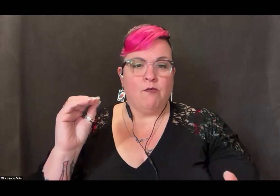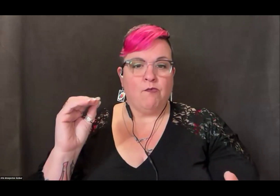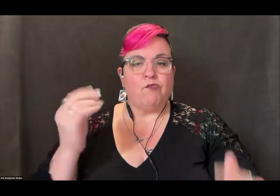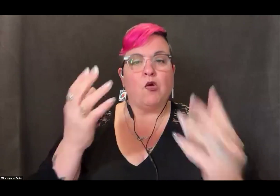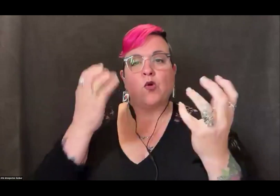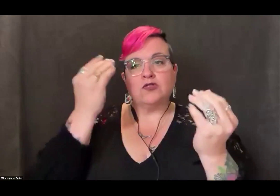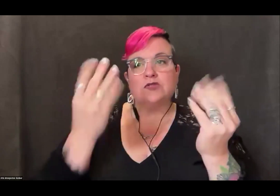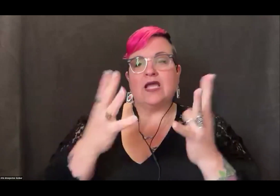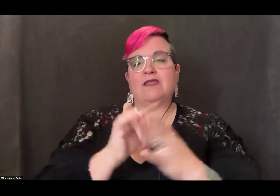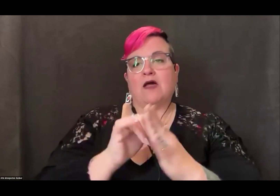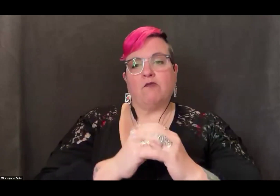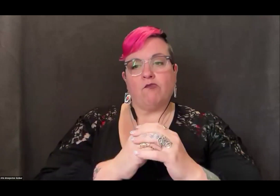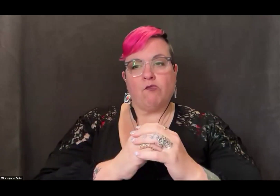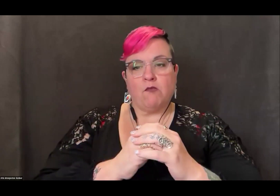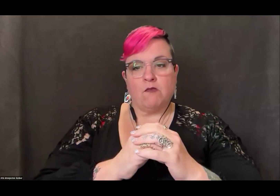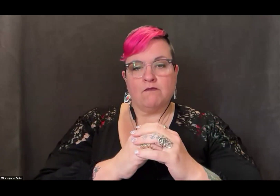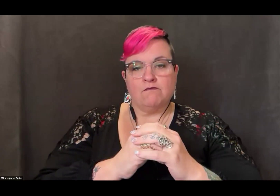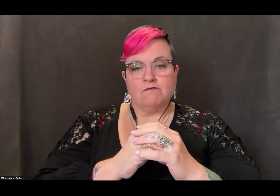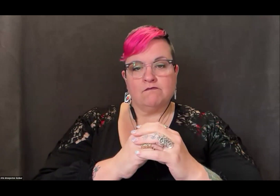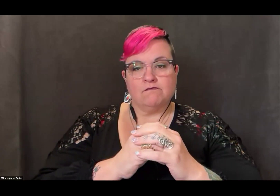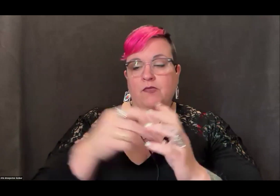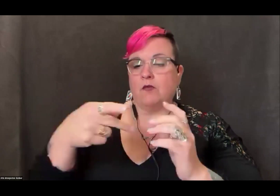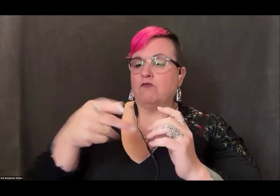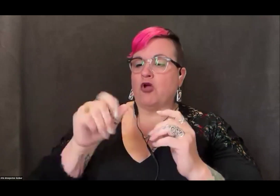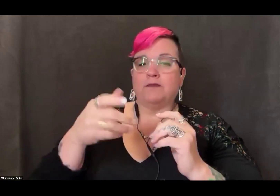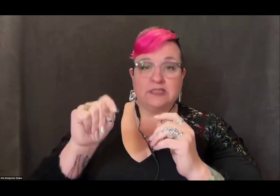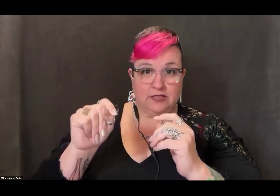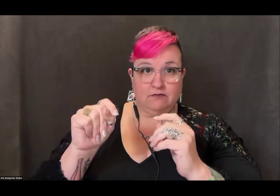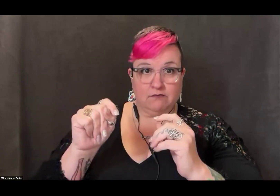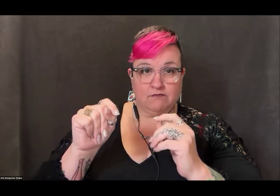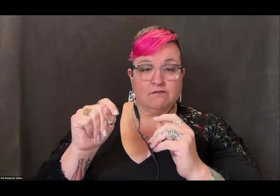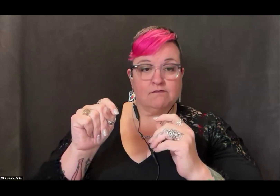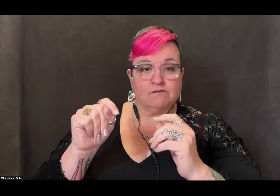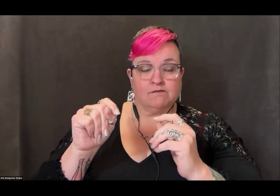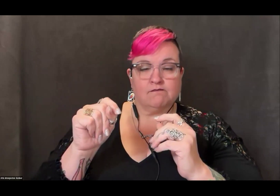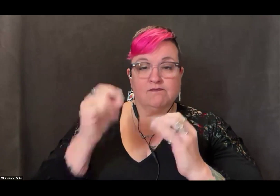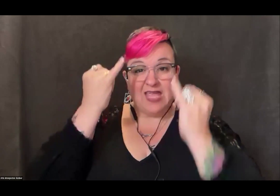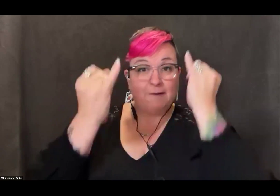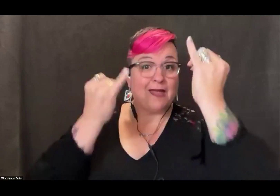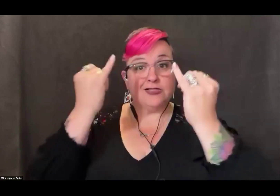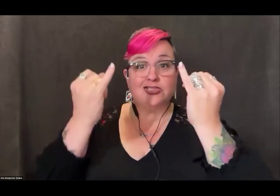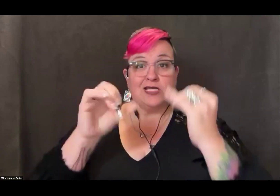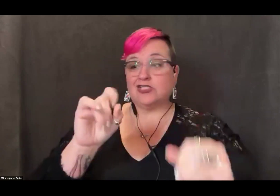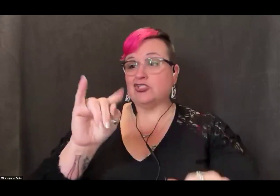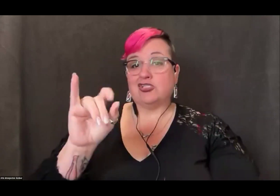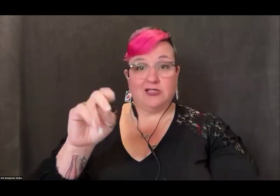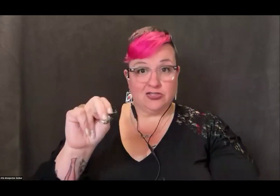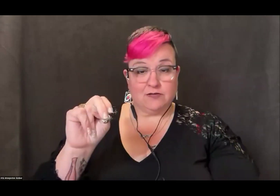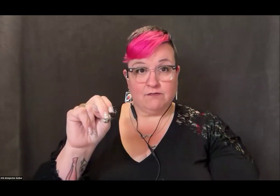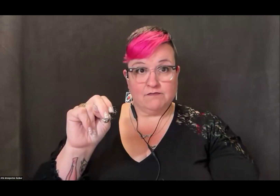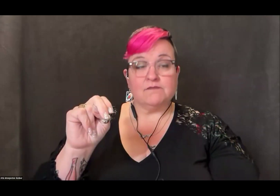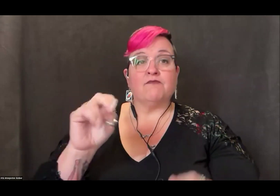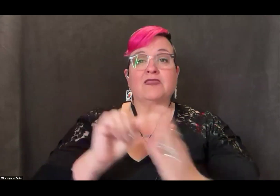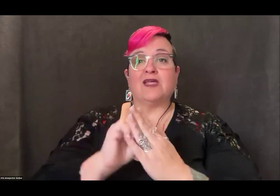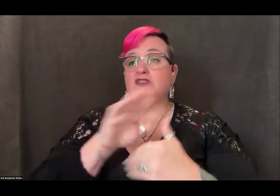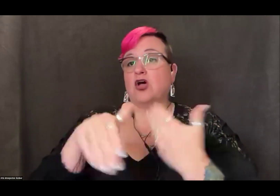say that if prompting is like our imagination station, this is where like